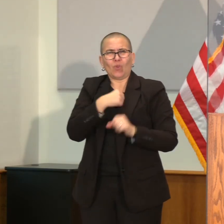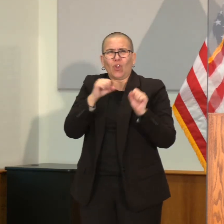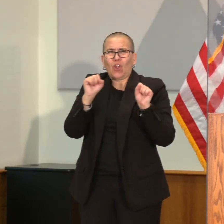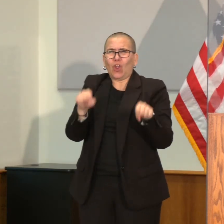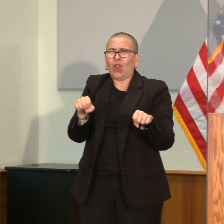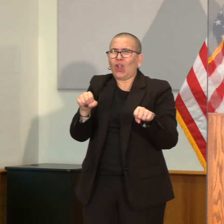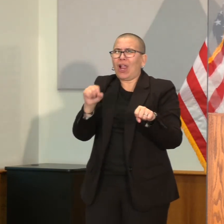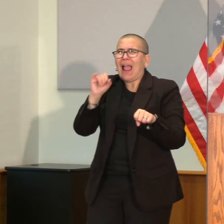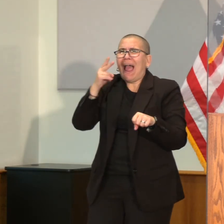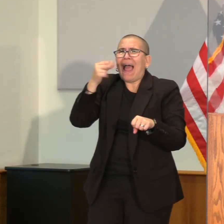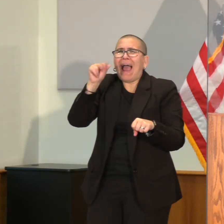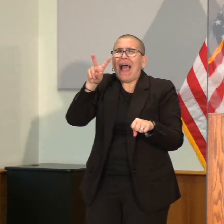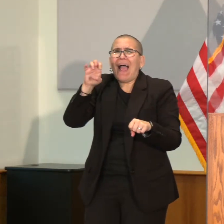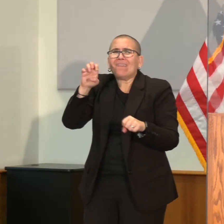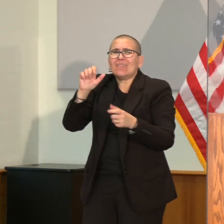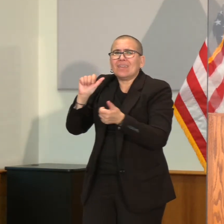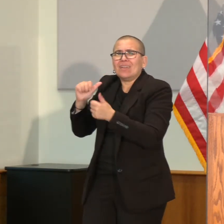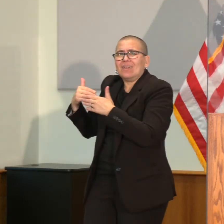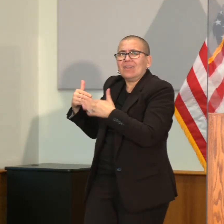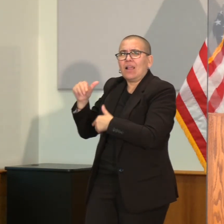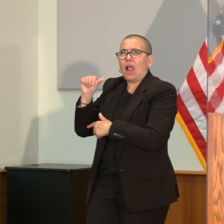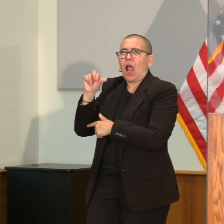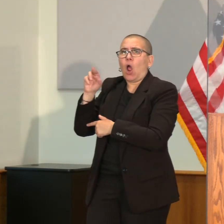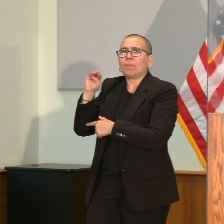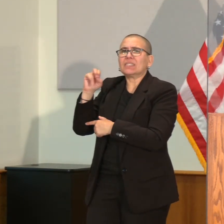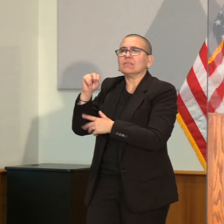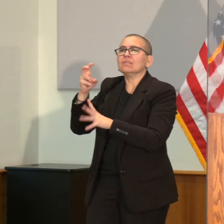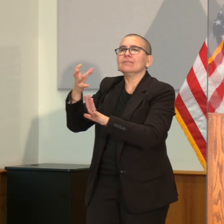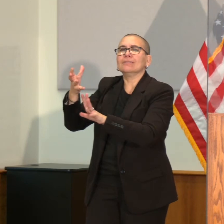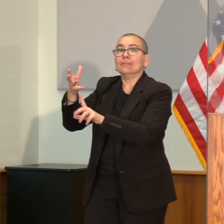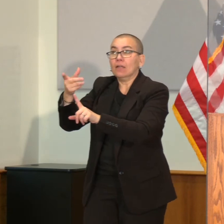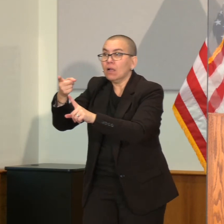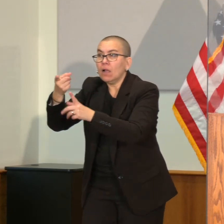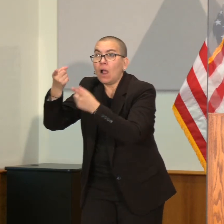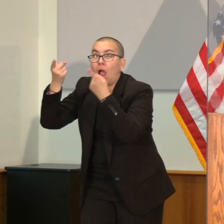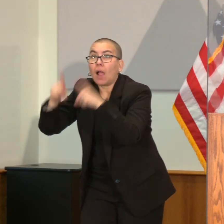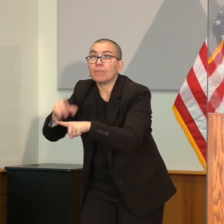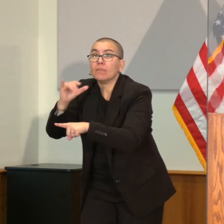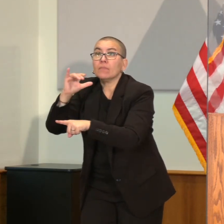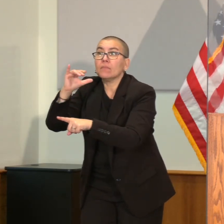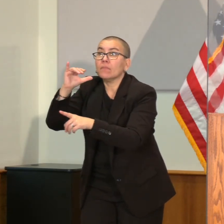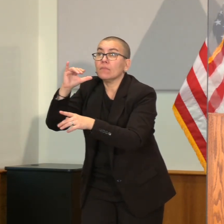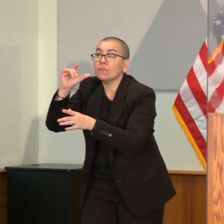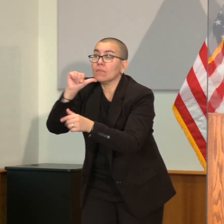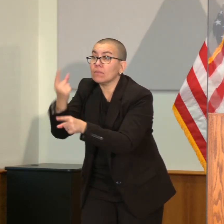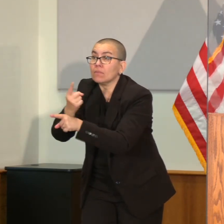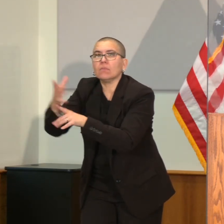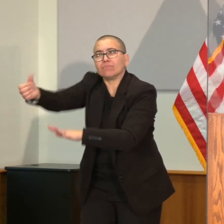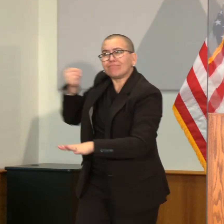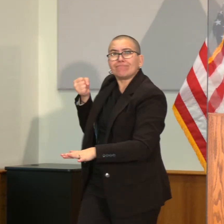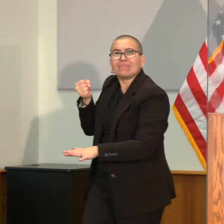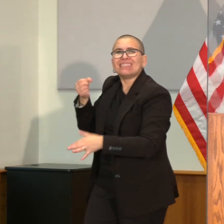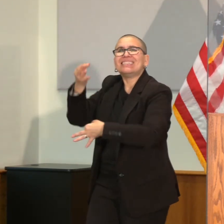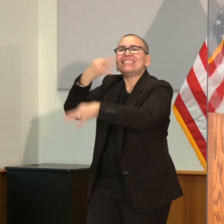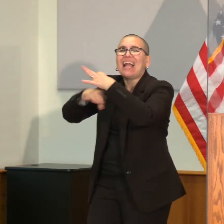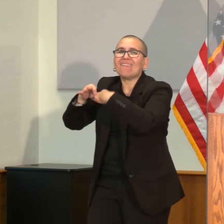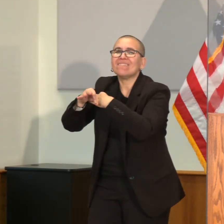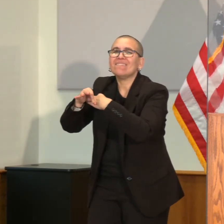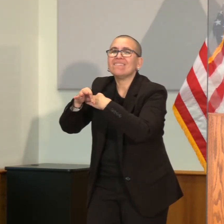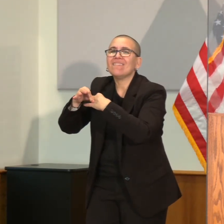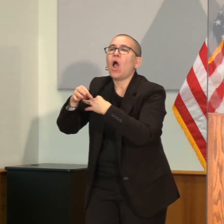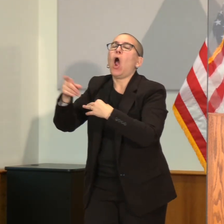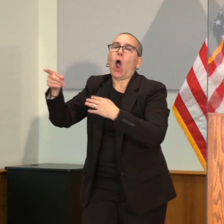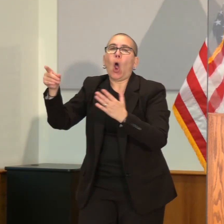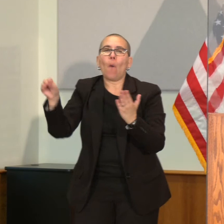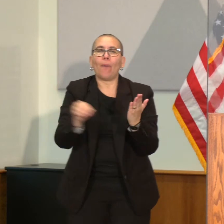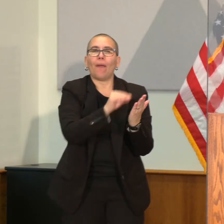better process to remove him from the police force, that he'd be selling realty right now. He wouldn't be facing many years in jail, and we would not have a